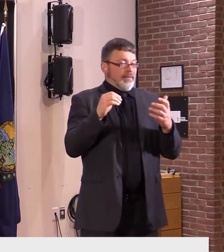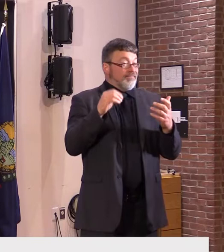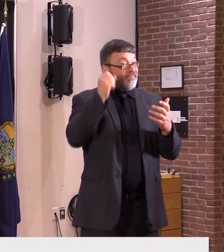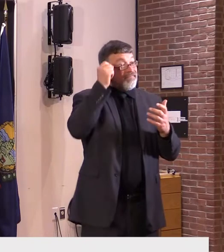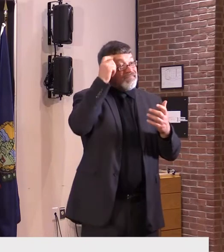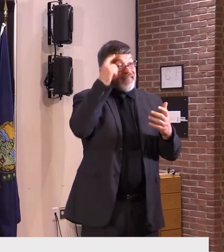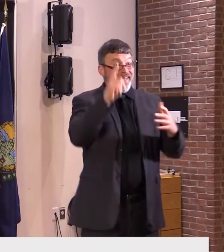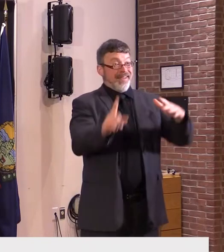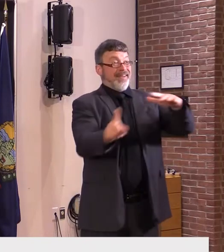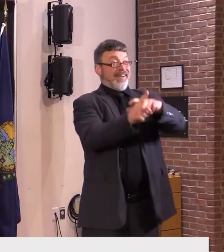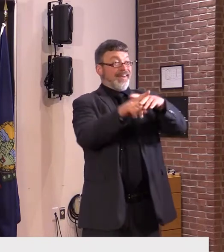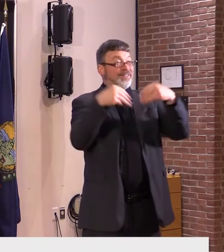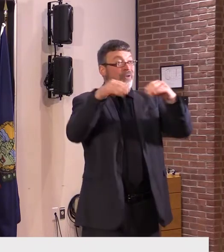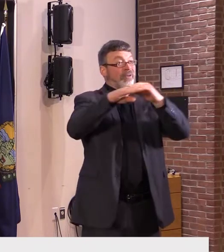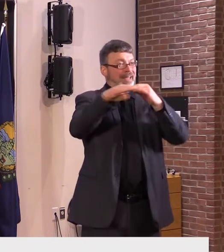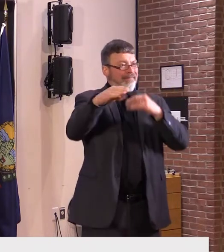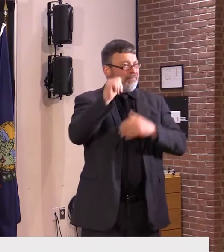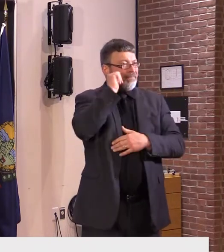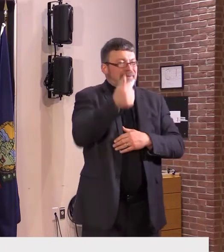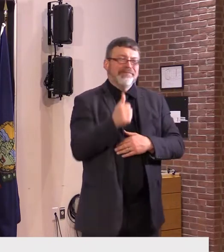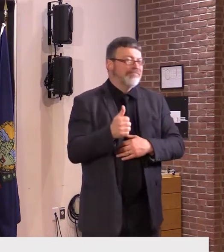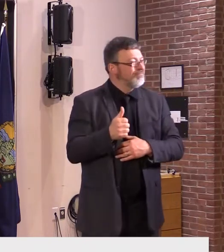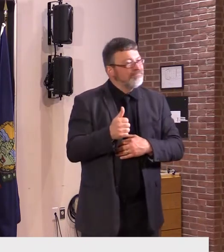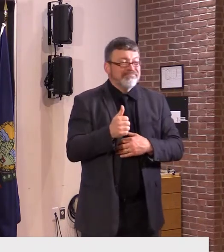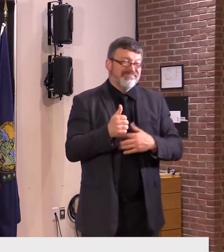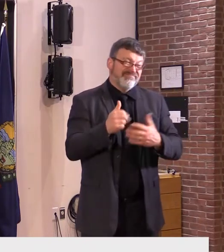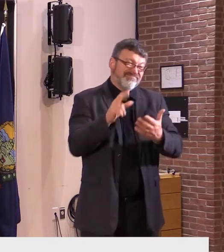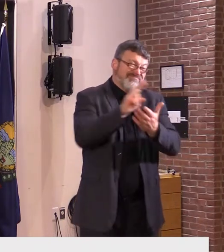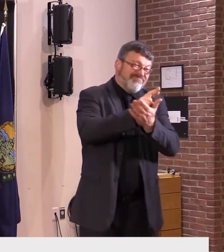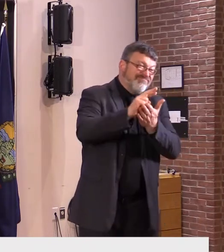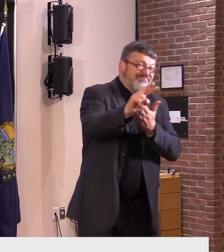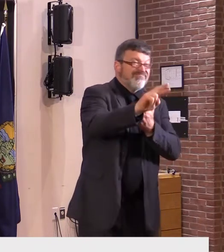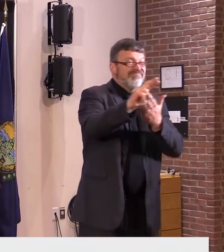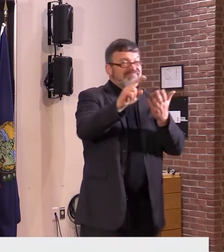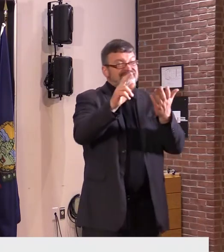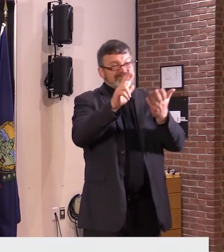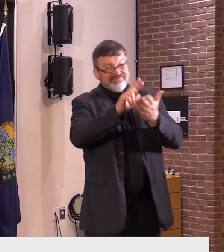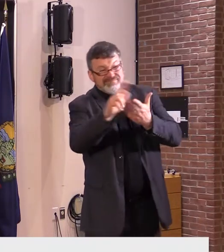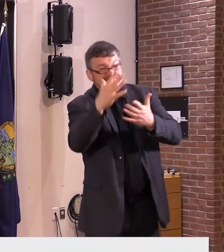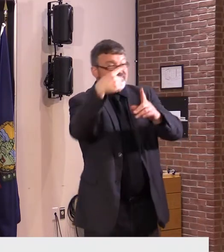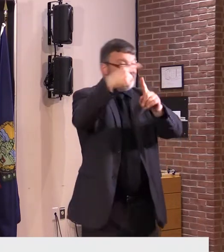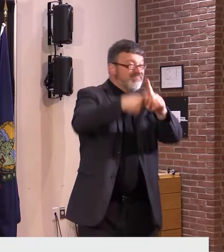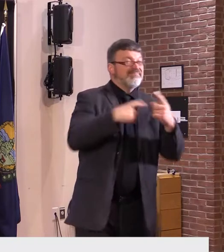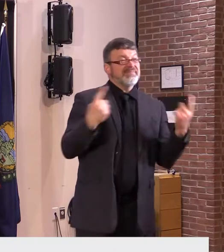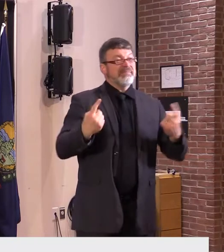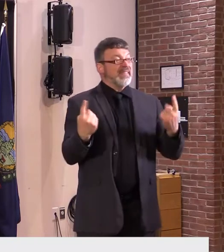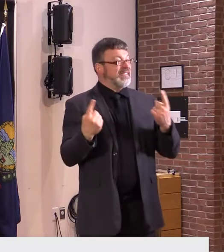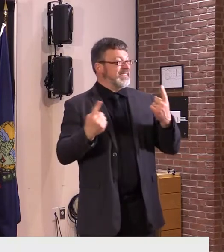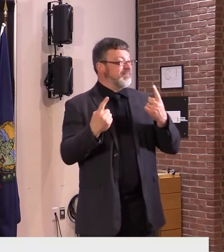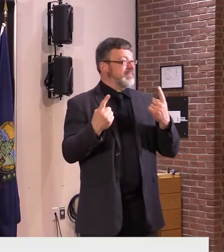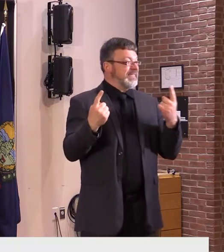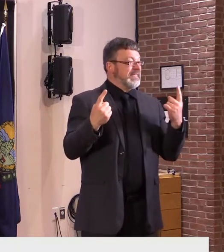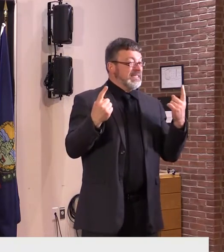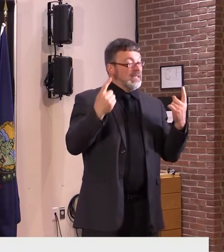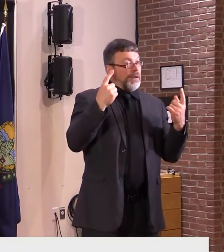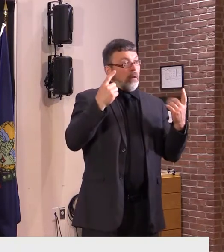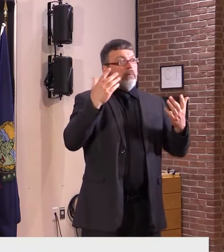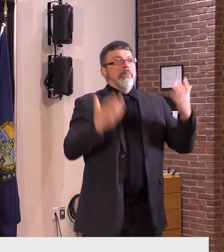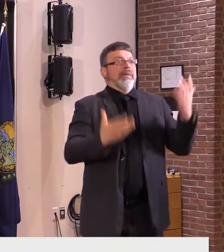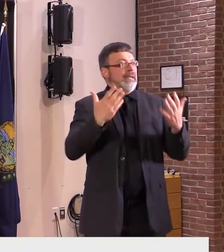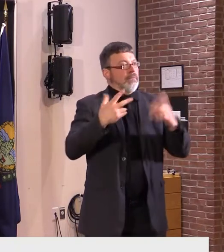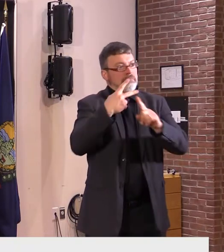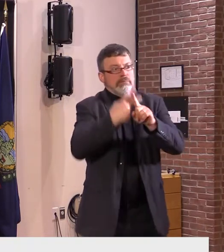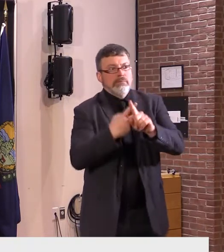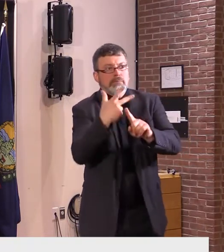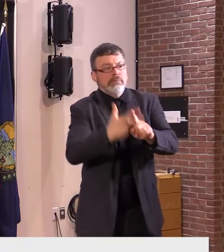Currently, the situation, I understand, is frustrating for many parents and caregivers. The Health Department, including our